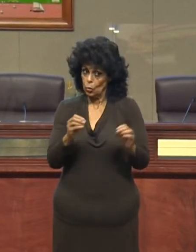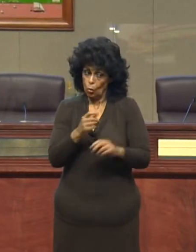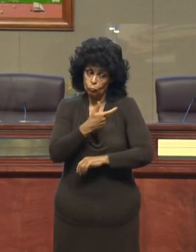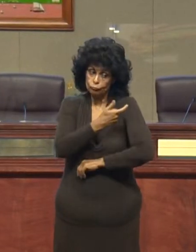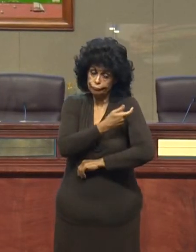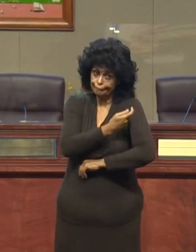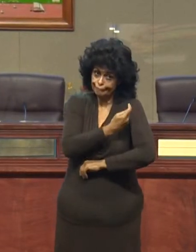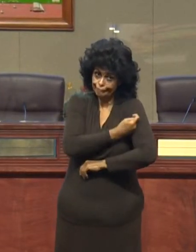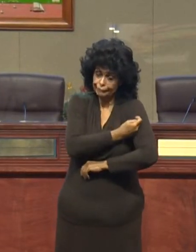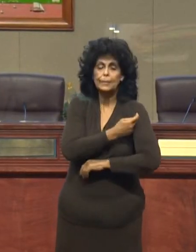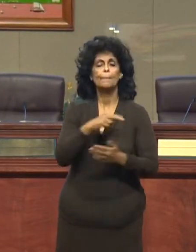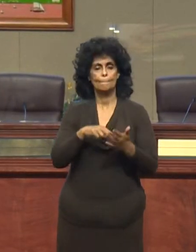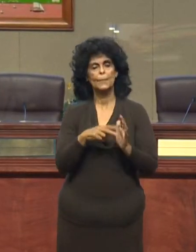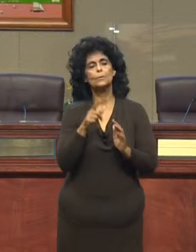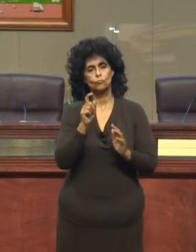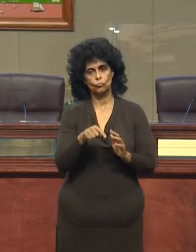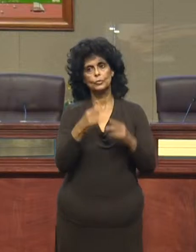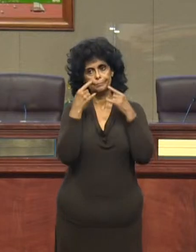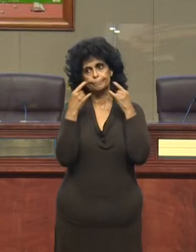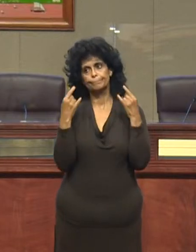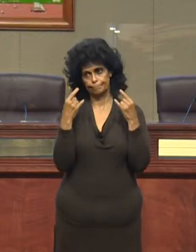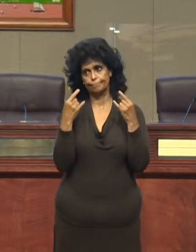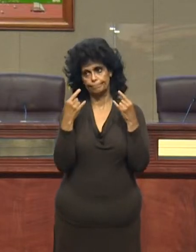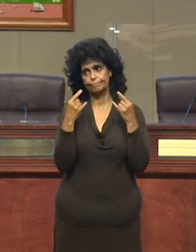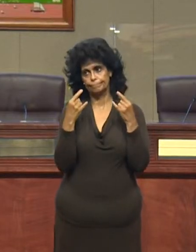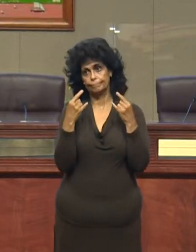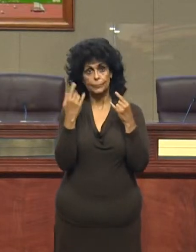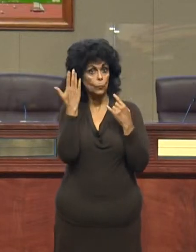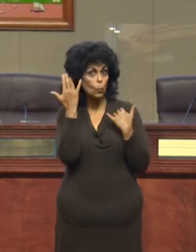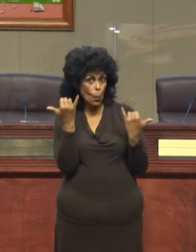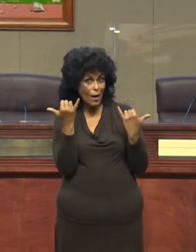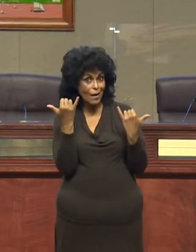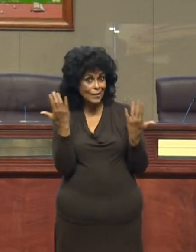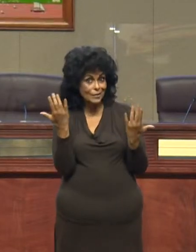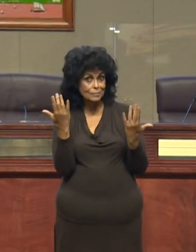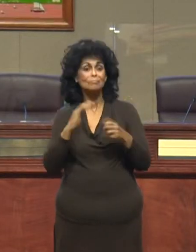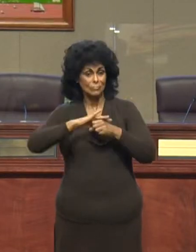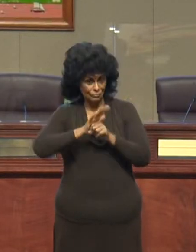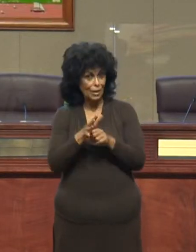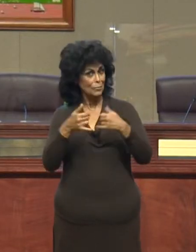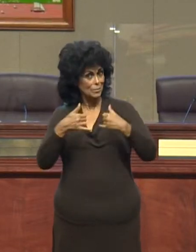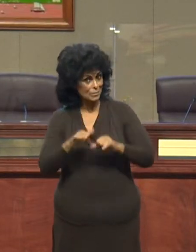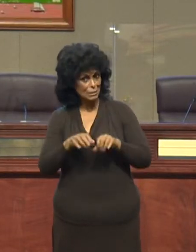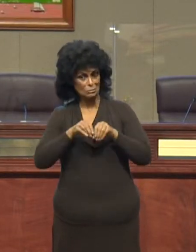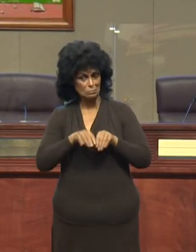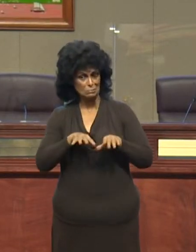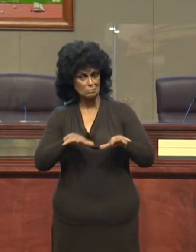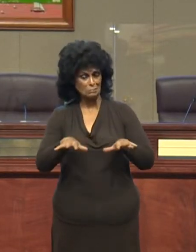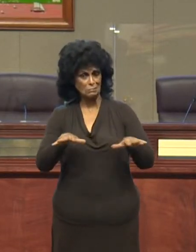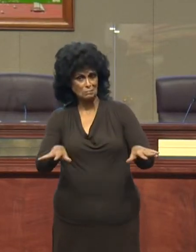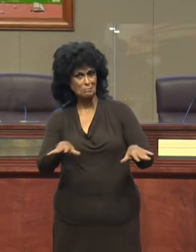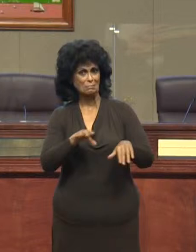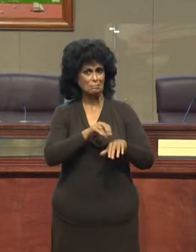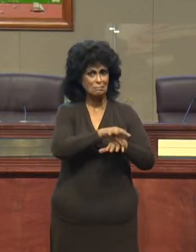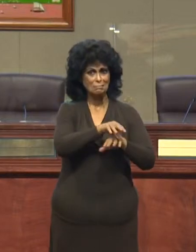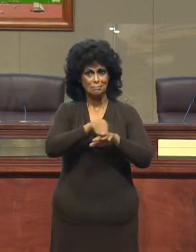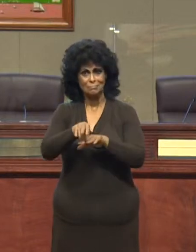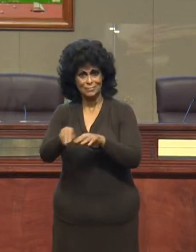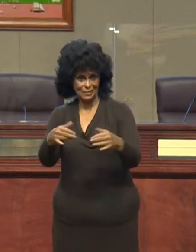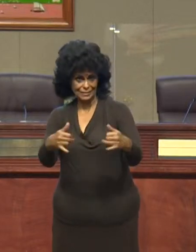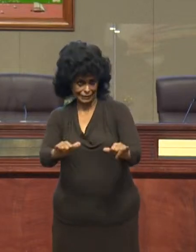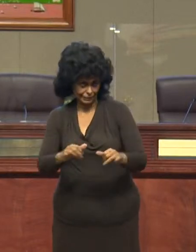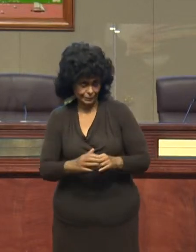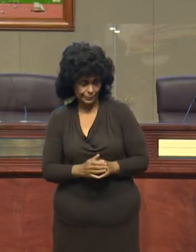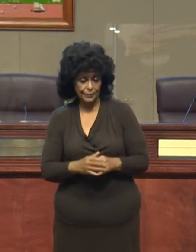because, again, the virus is still spreading amongst us. So now let me just share with you, where is Orange County